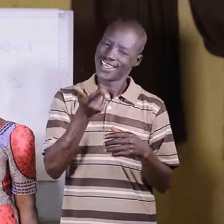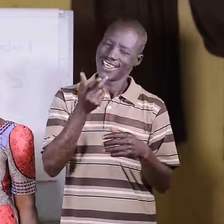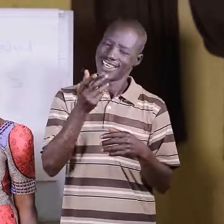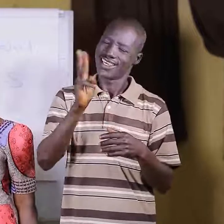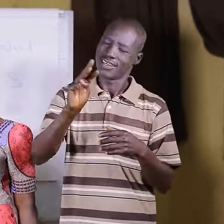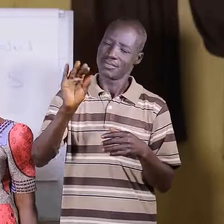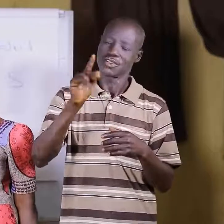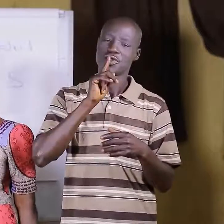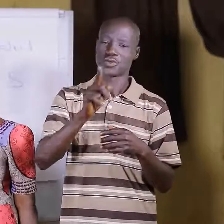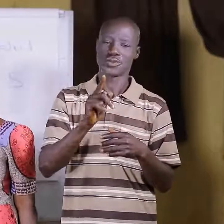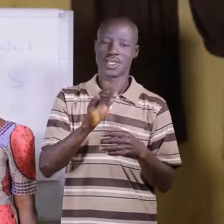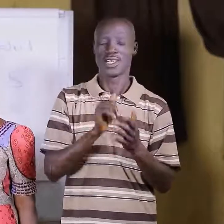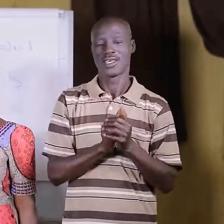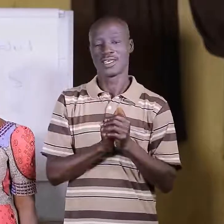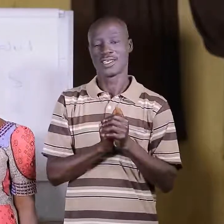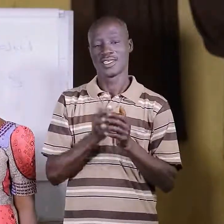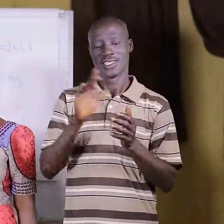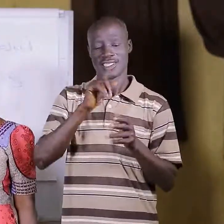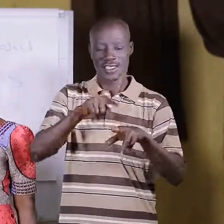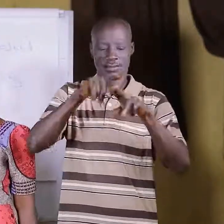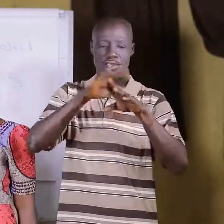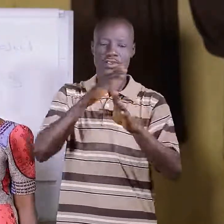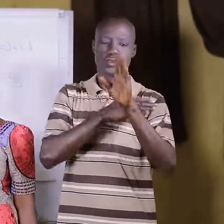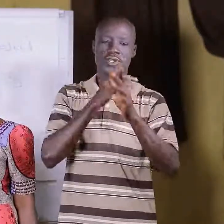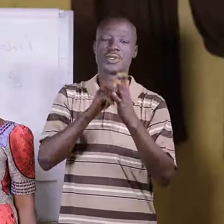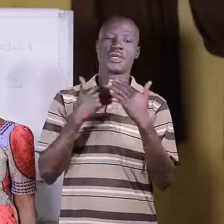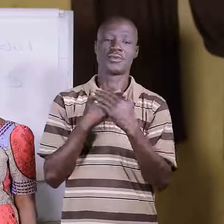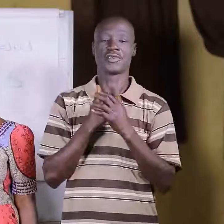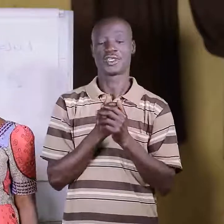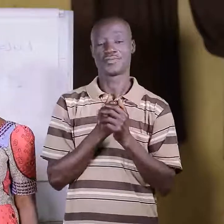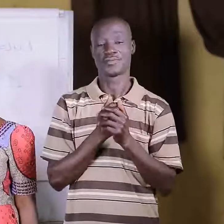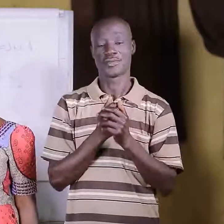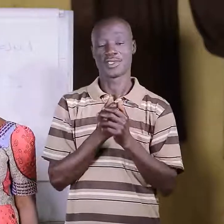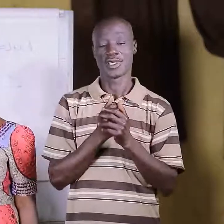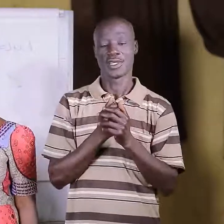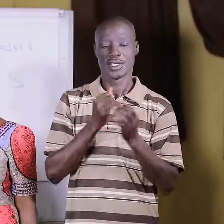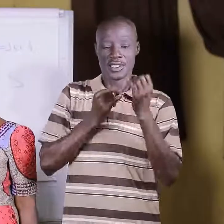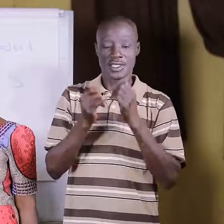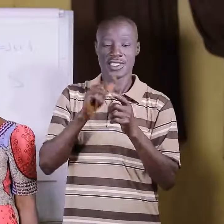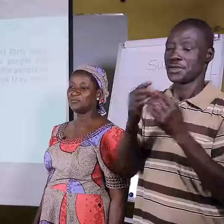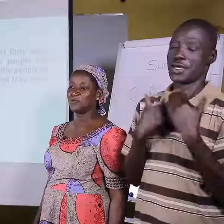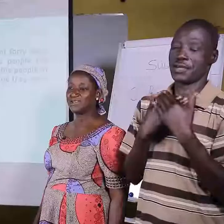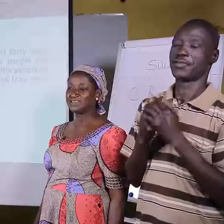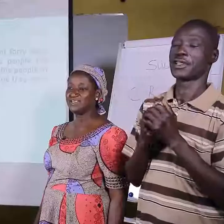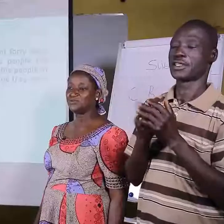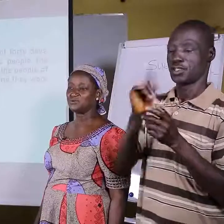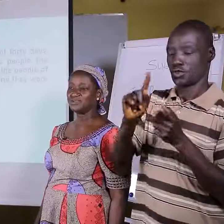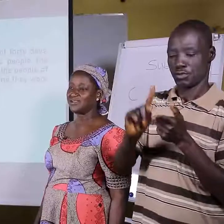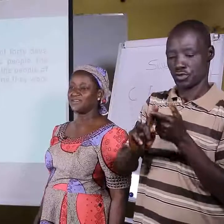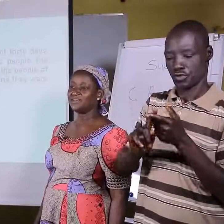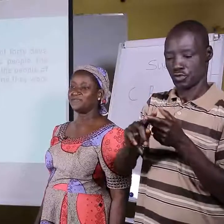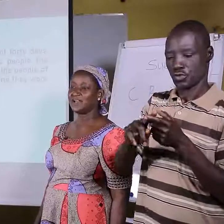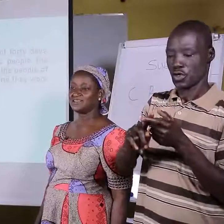them there will give them the grace to become victorious over the people of Canaan. But what did they